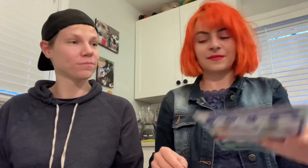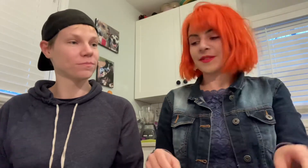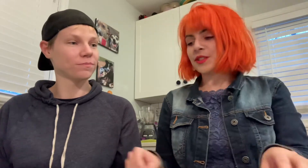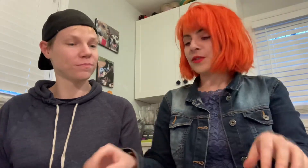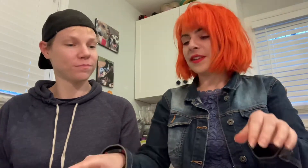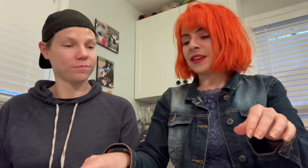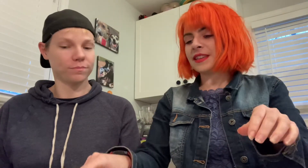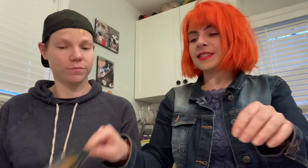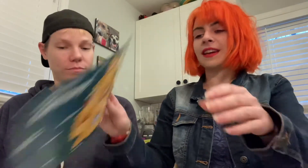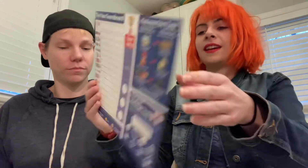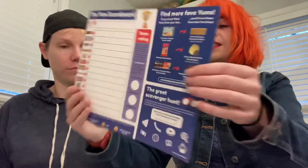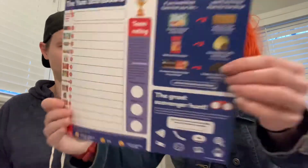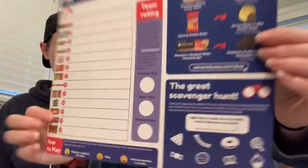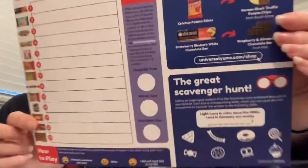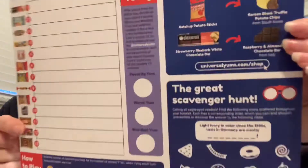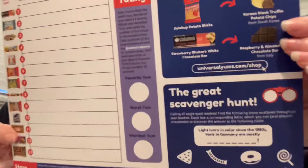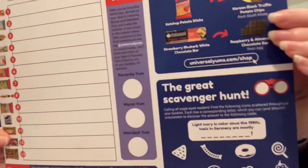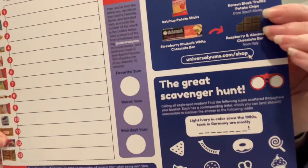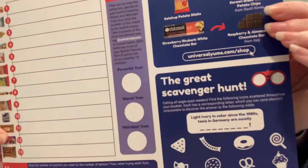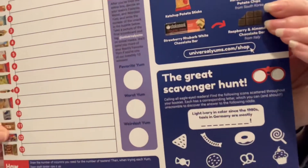So you get this, and